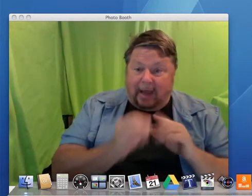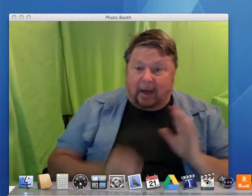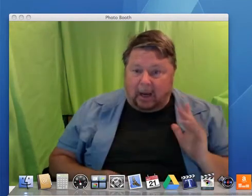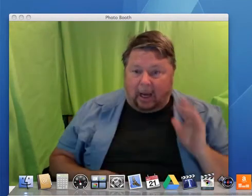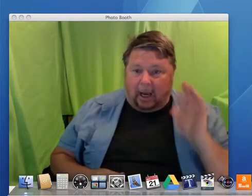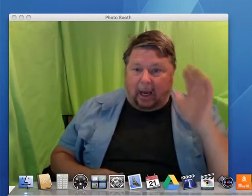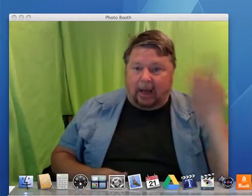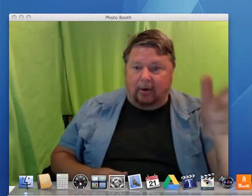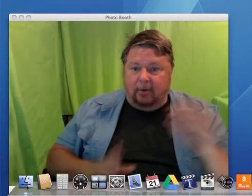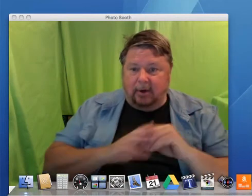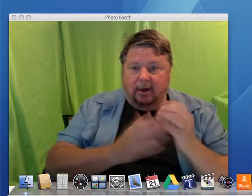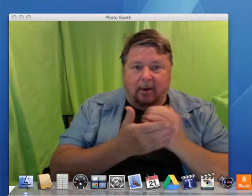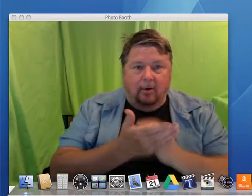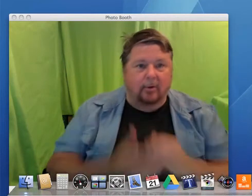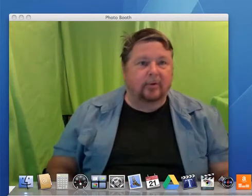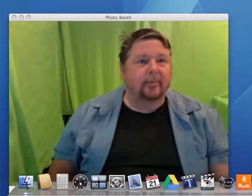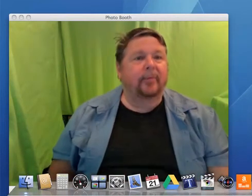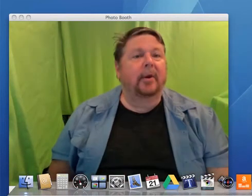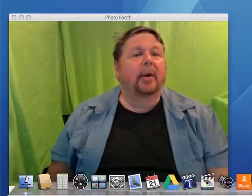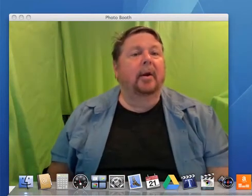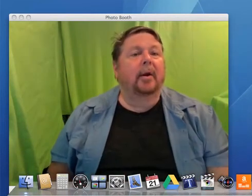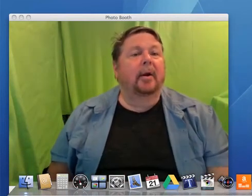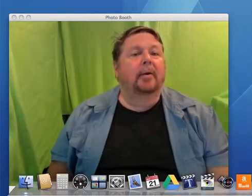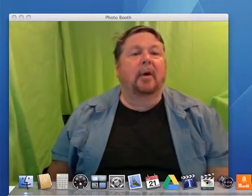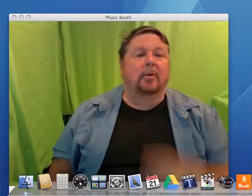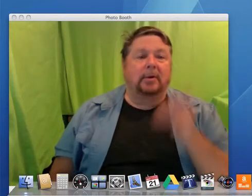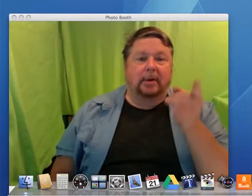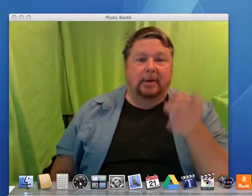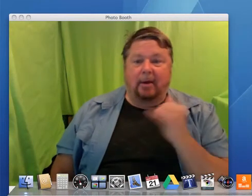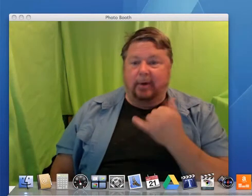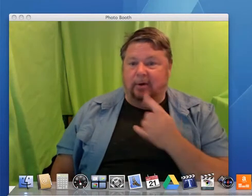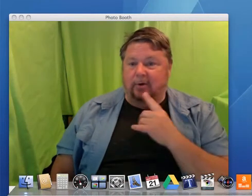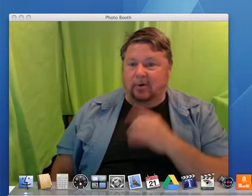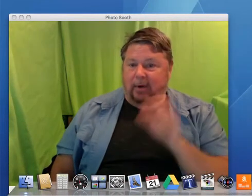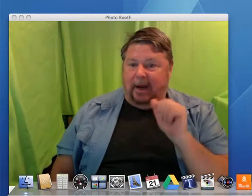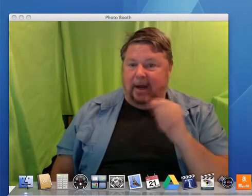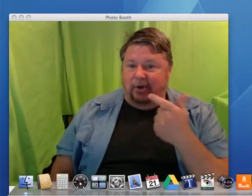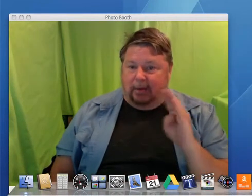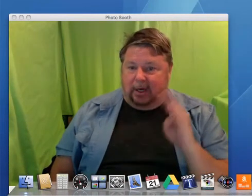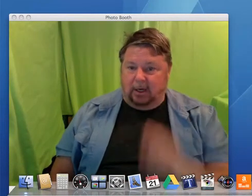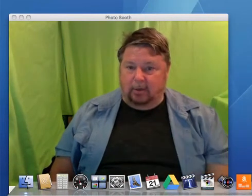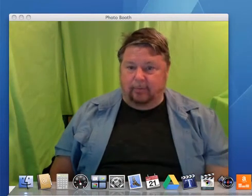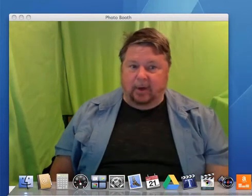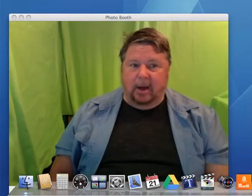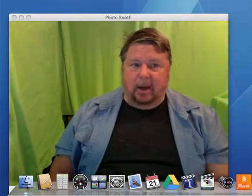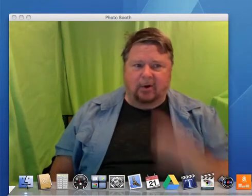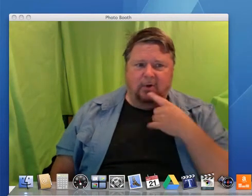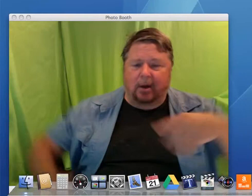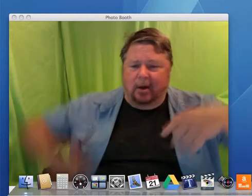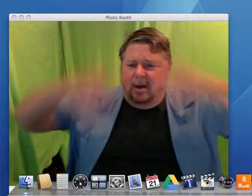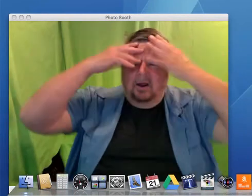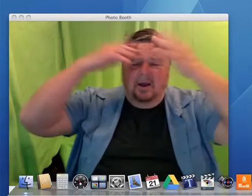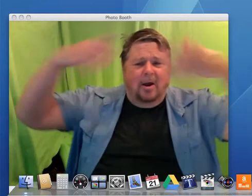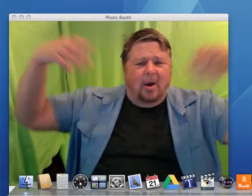that later in the course. So, now we get to AGB. And you